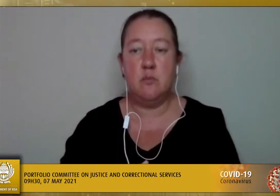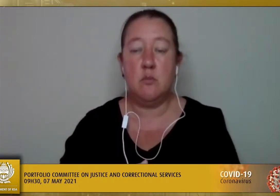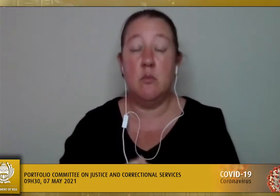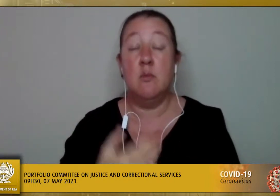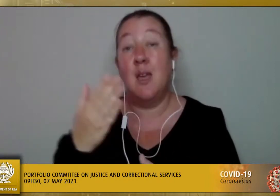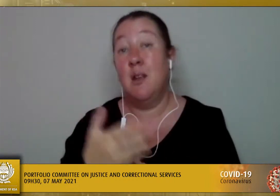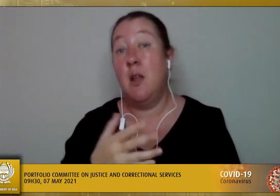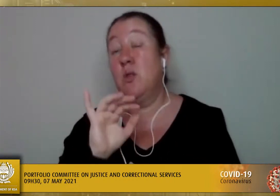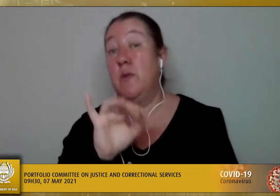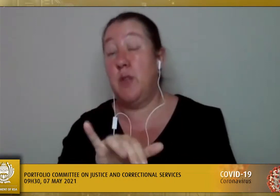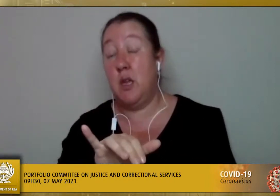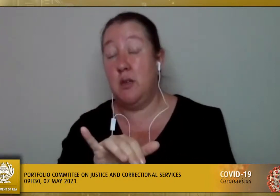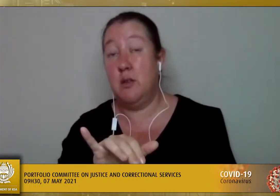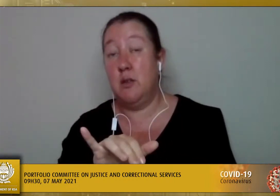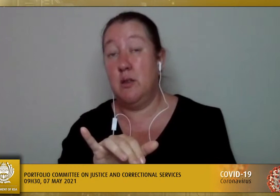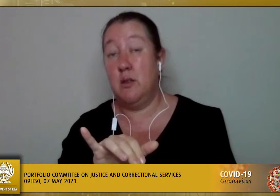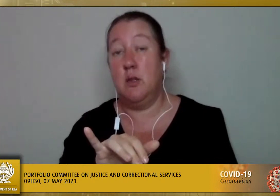of that